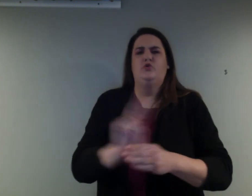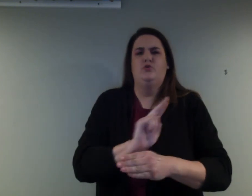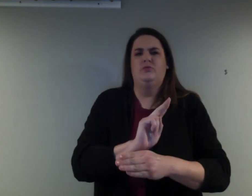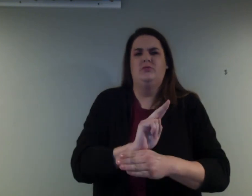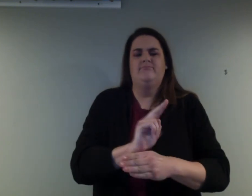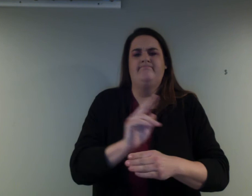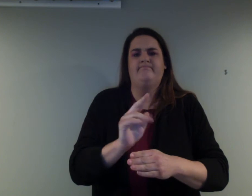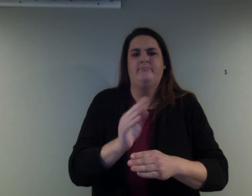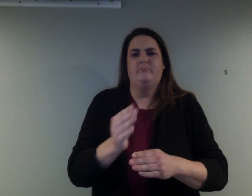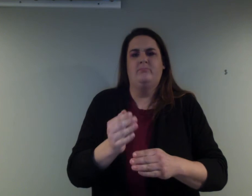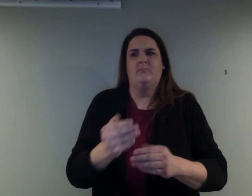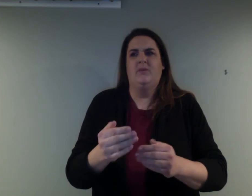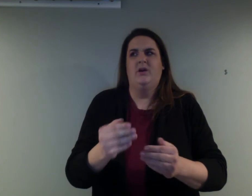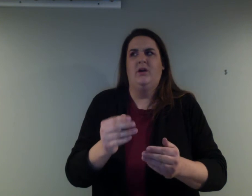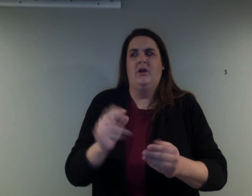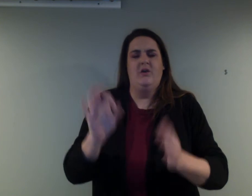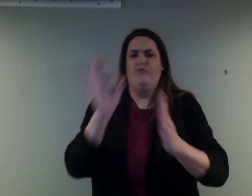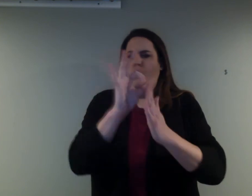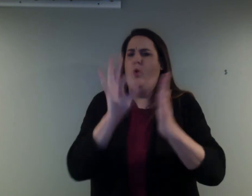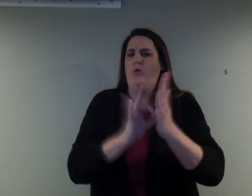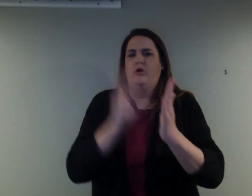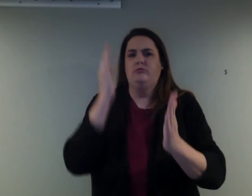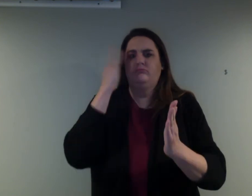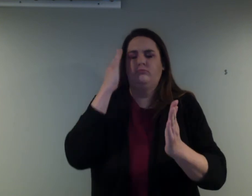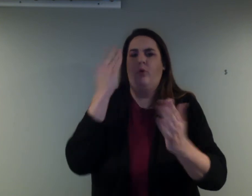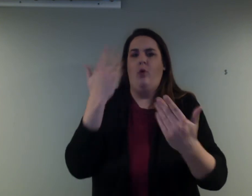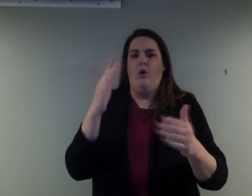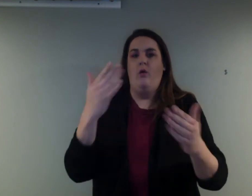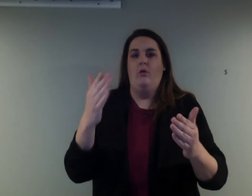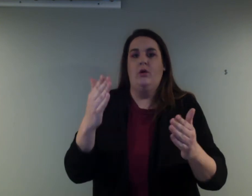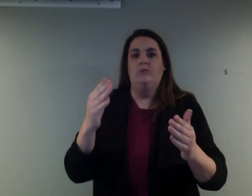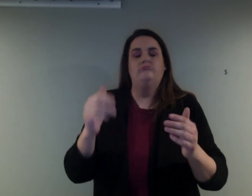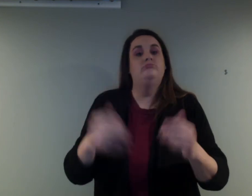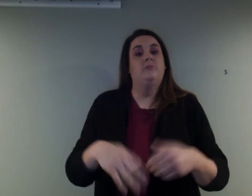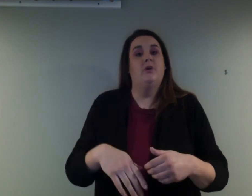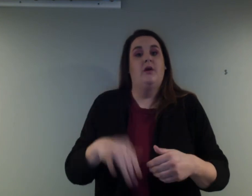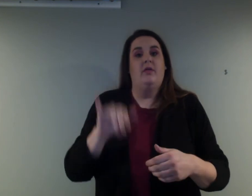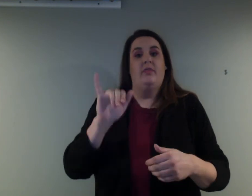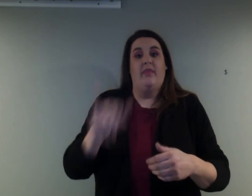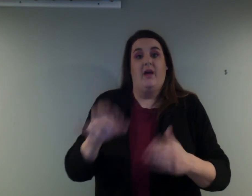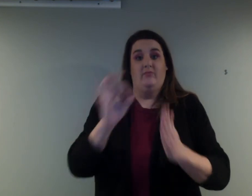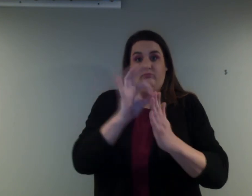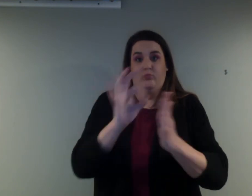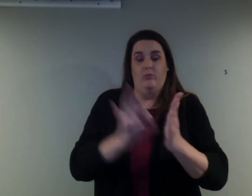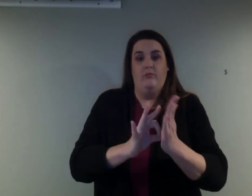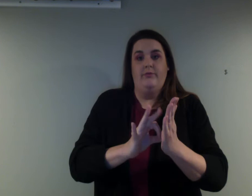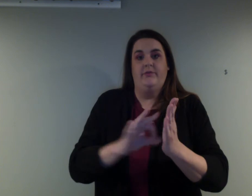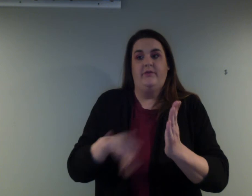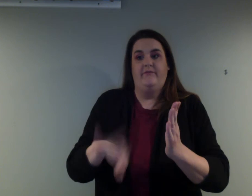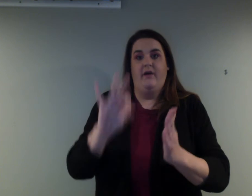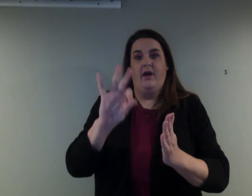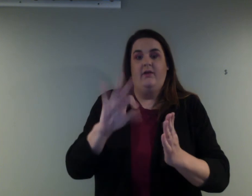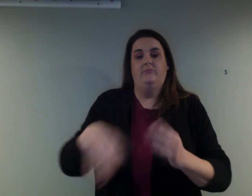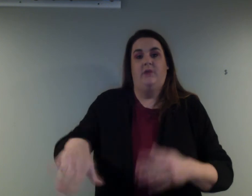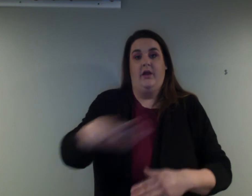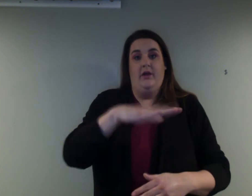already, which is the one to find the area of a rectangle or a square. We'll also